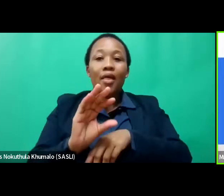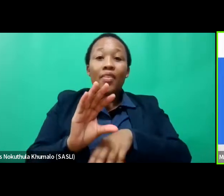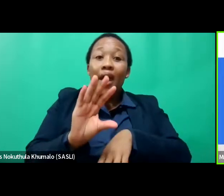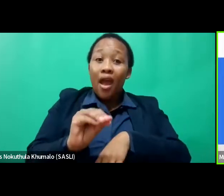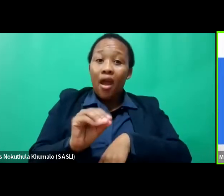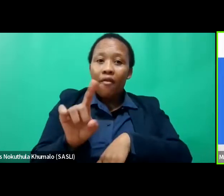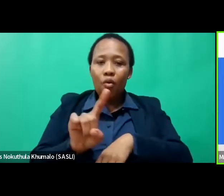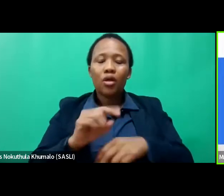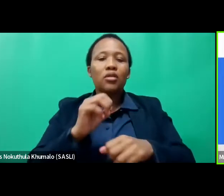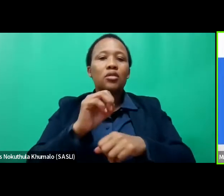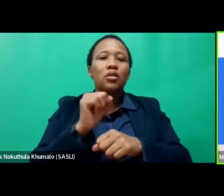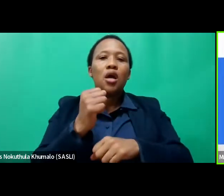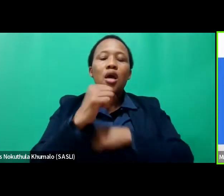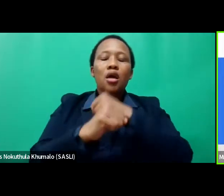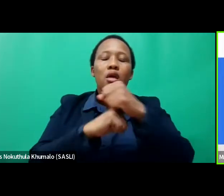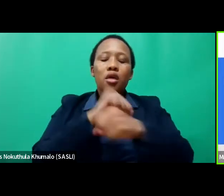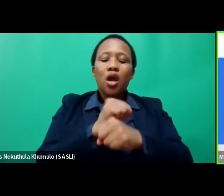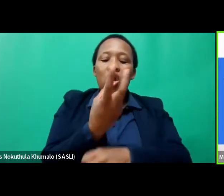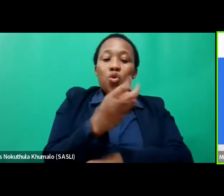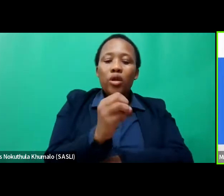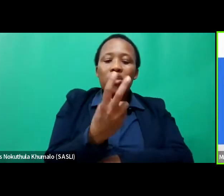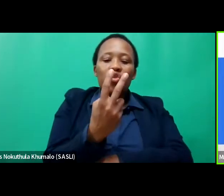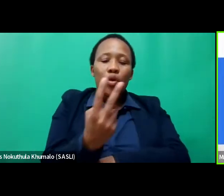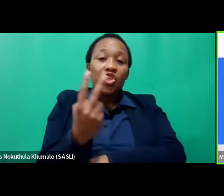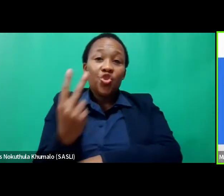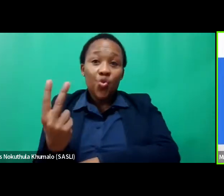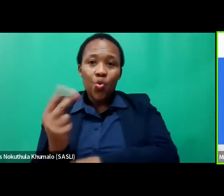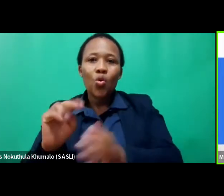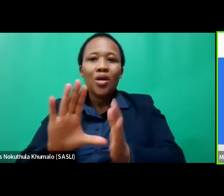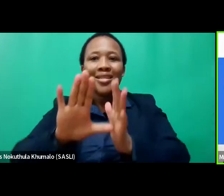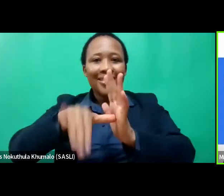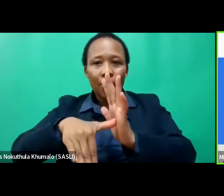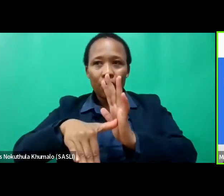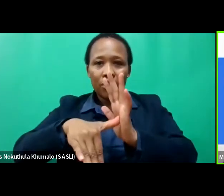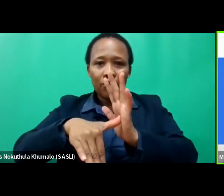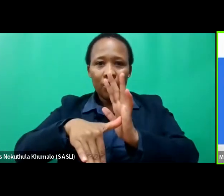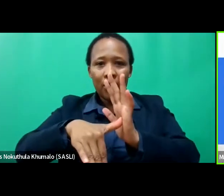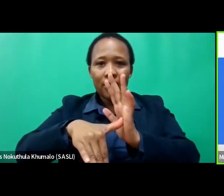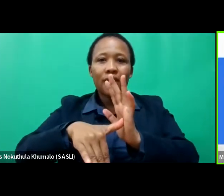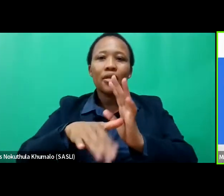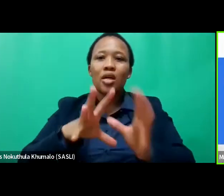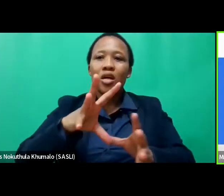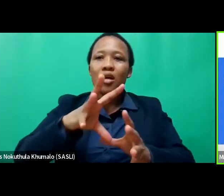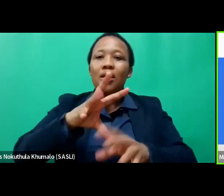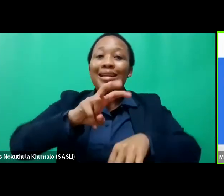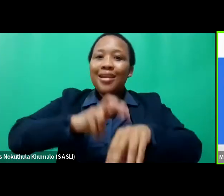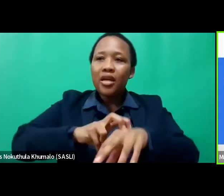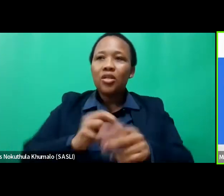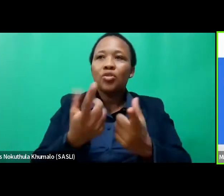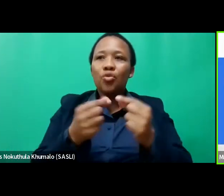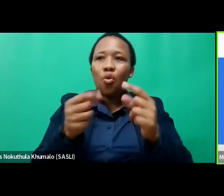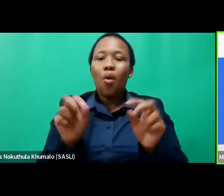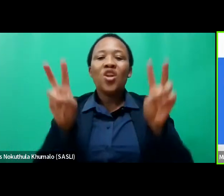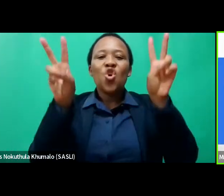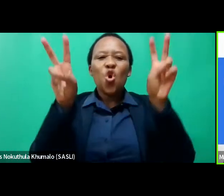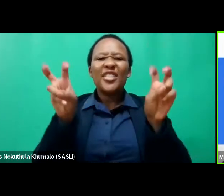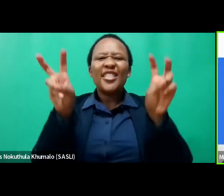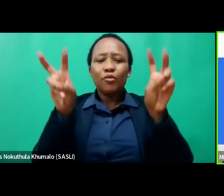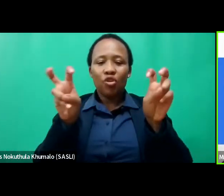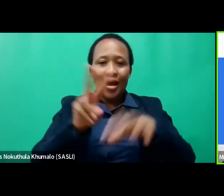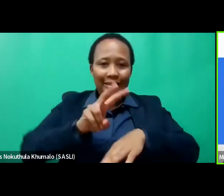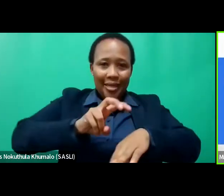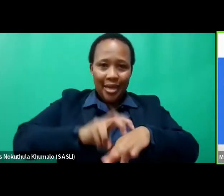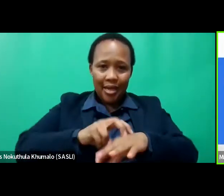2022 Disability Online Indaba, which is deemed as the new normal, embracing